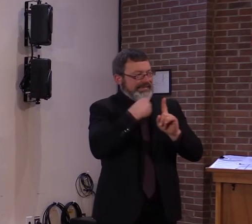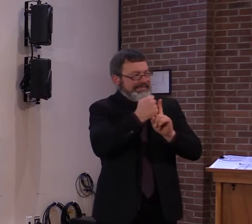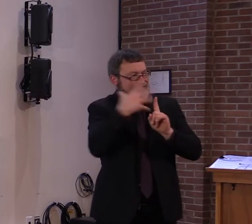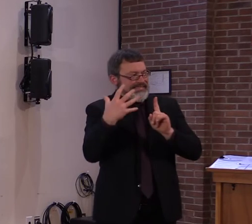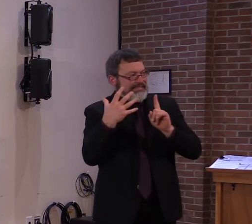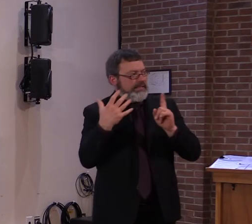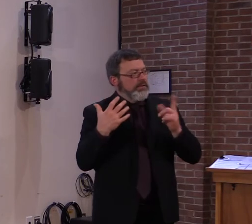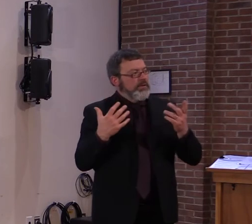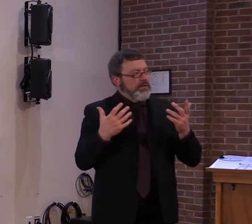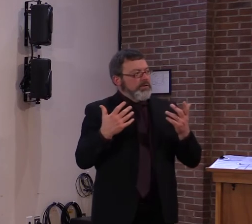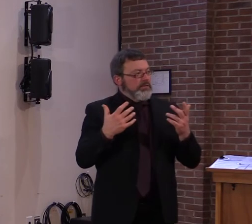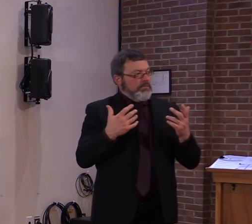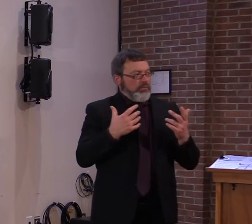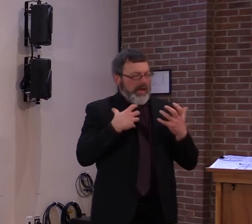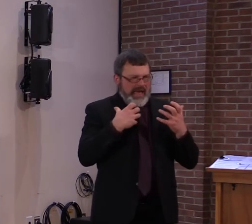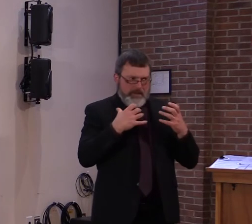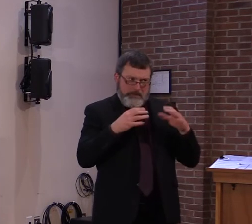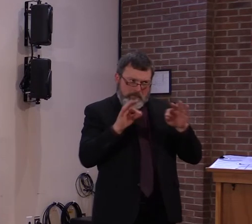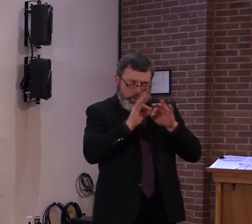it's